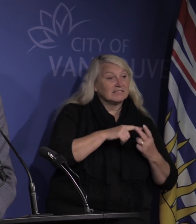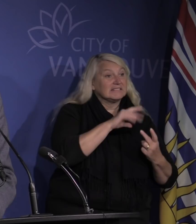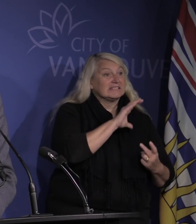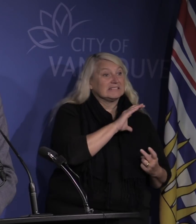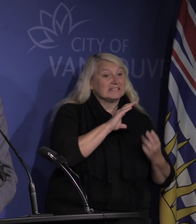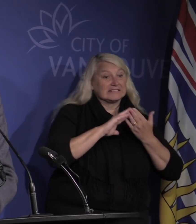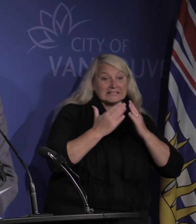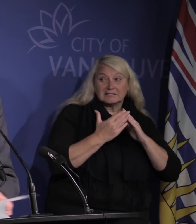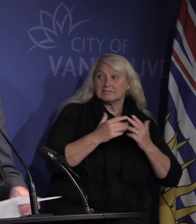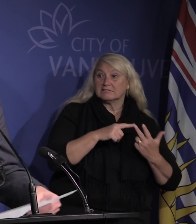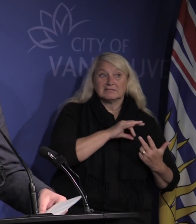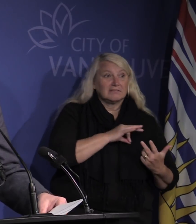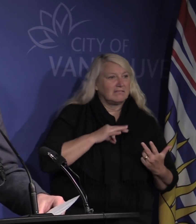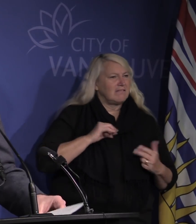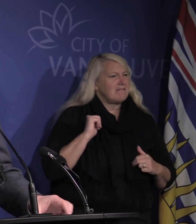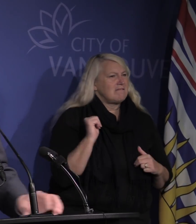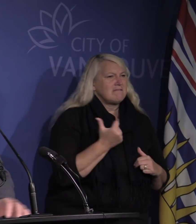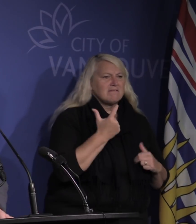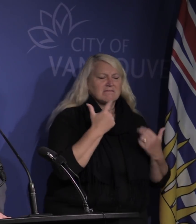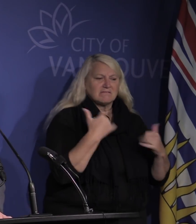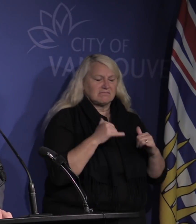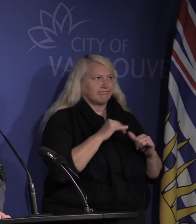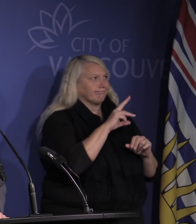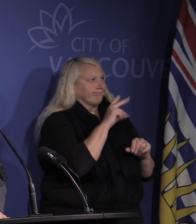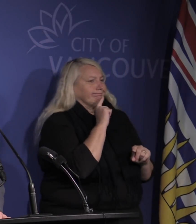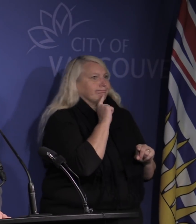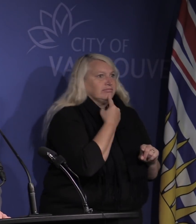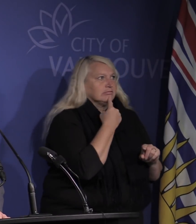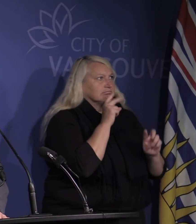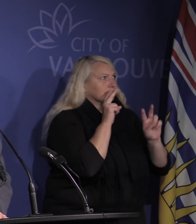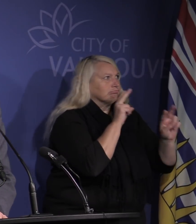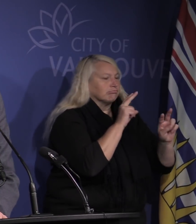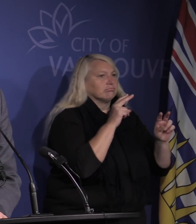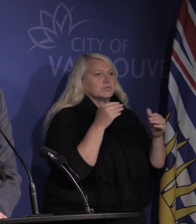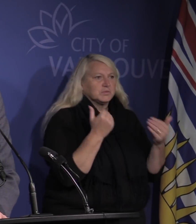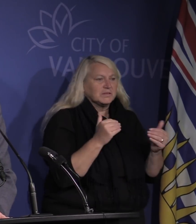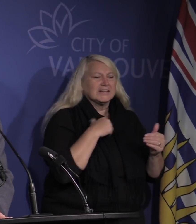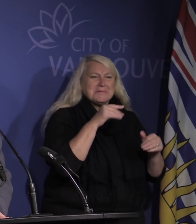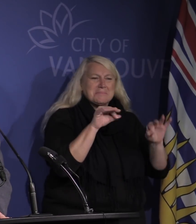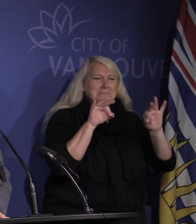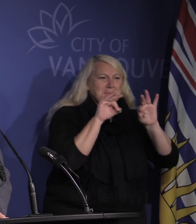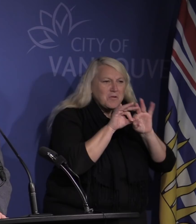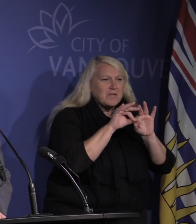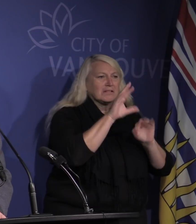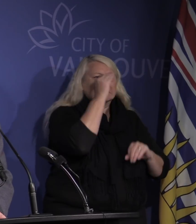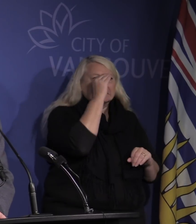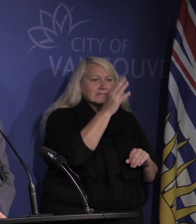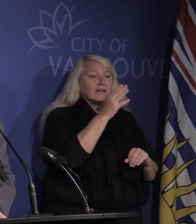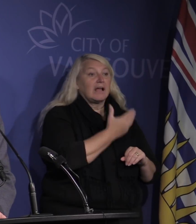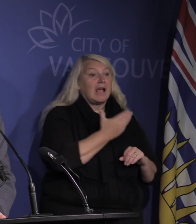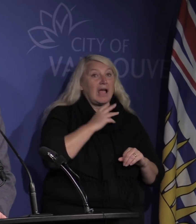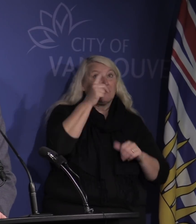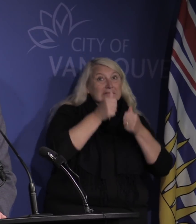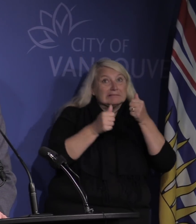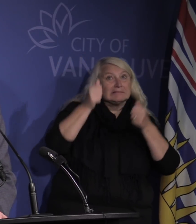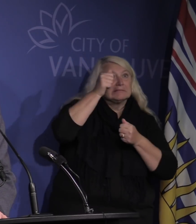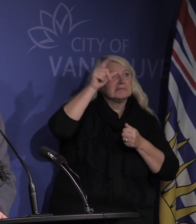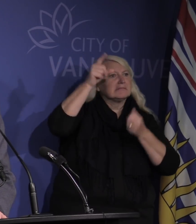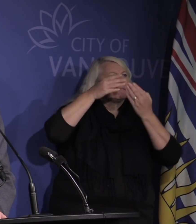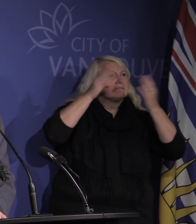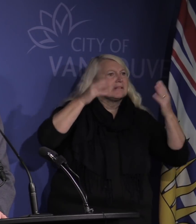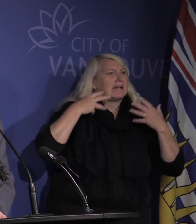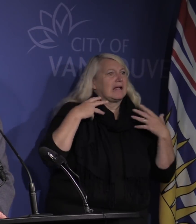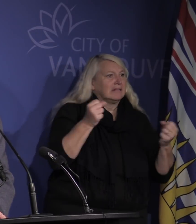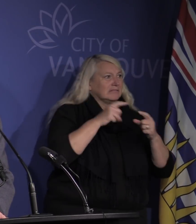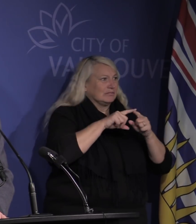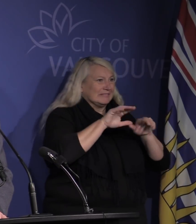this responsibility very seriously. Right now, I need everyone to follow the advice of the public health officials and maintain between